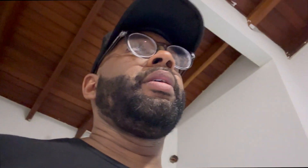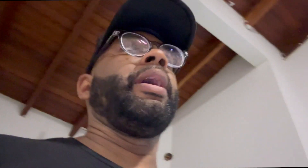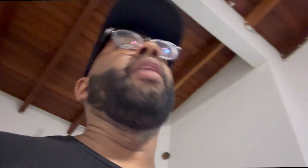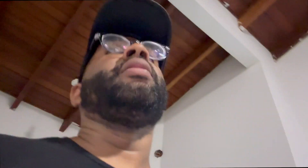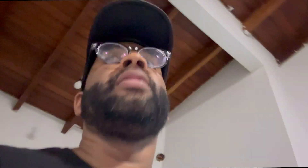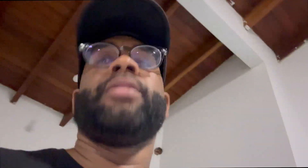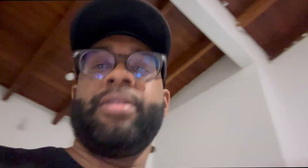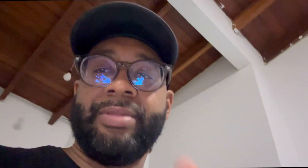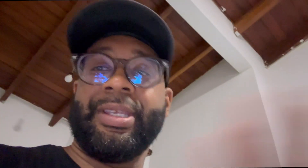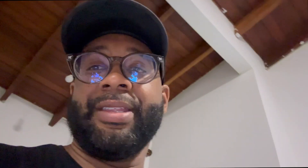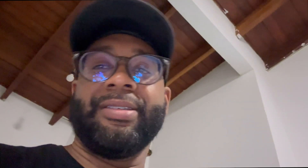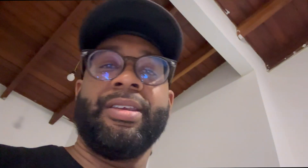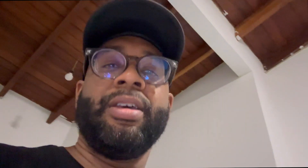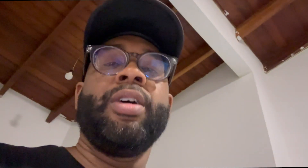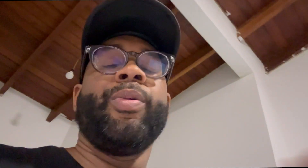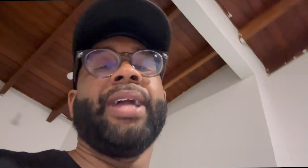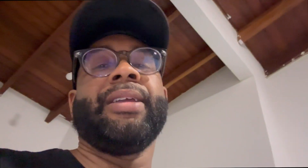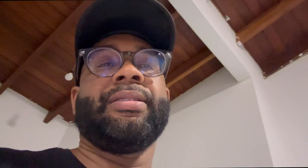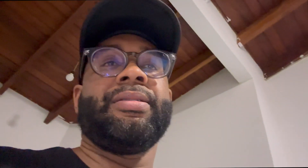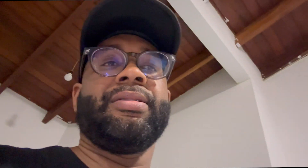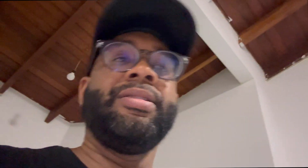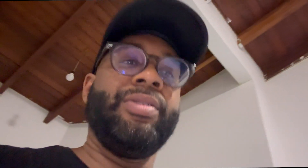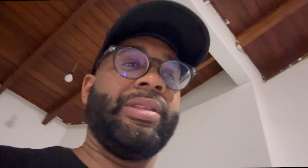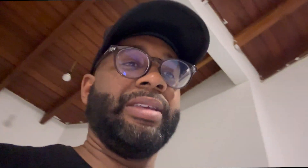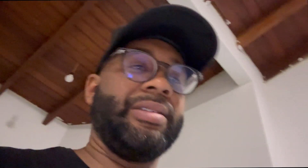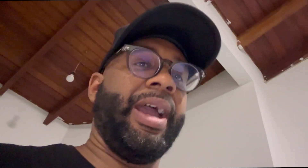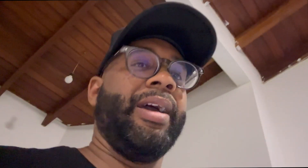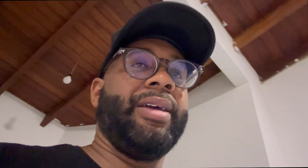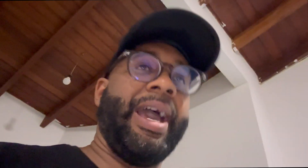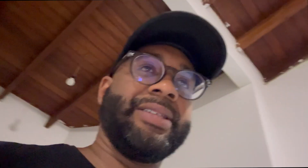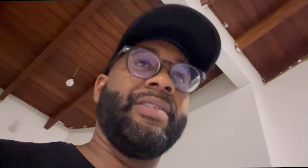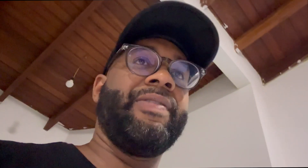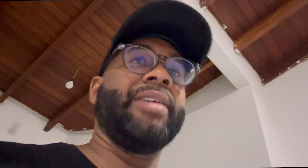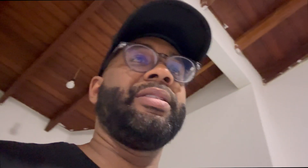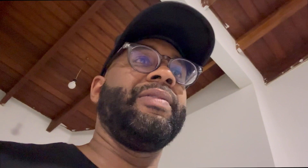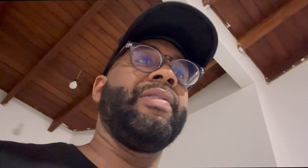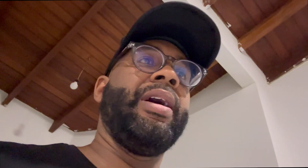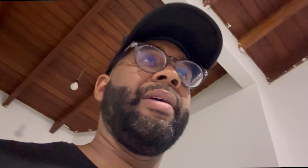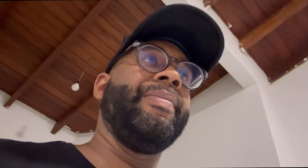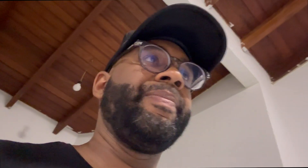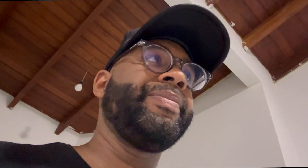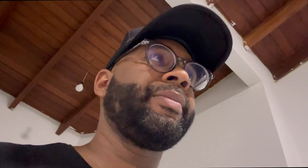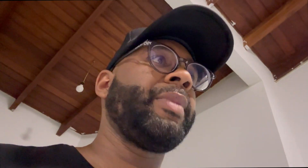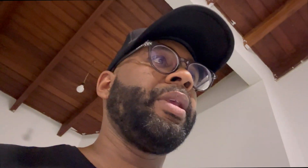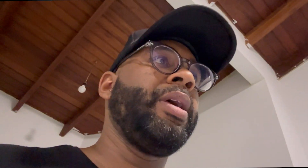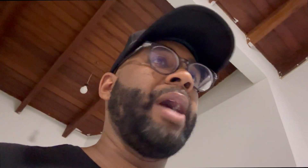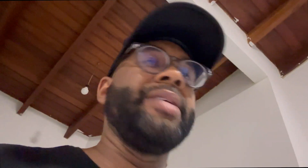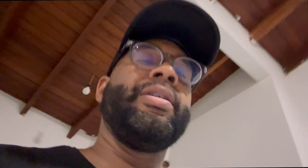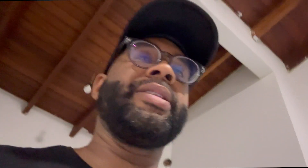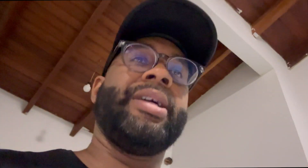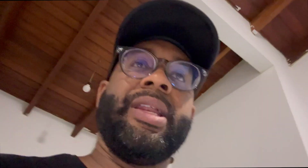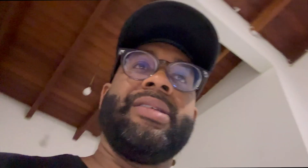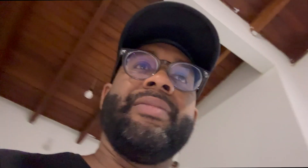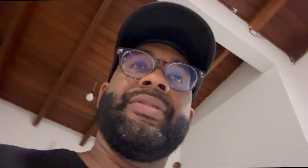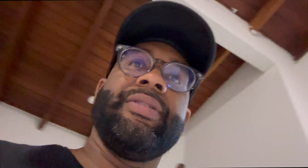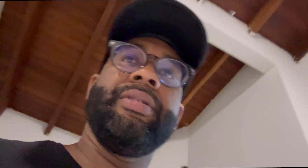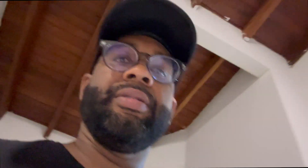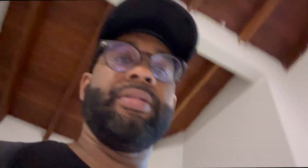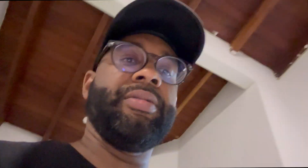Let me say this: we like to do things that are actually effective. I think a lot of times